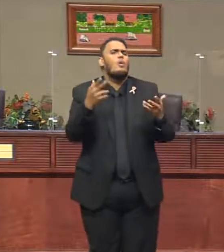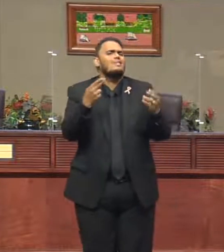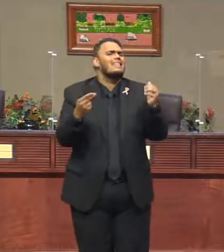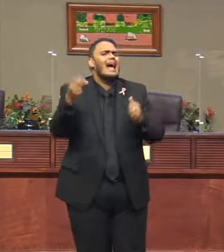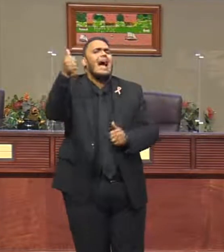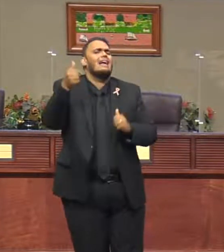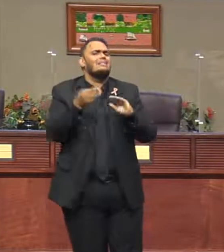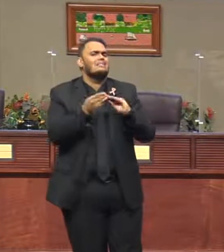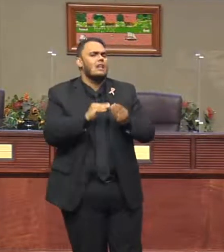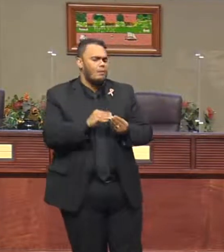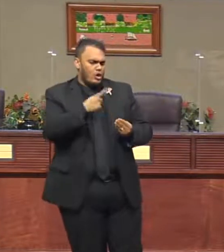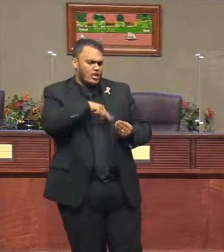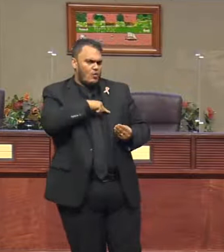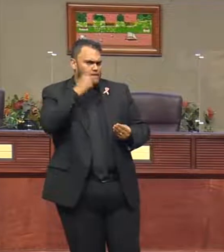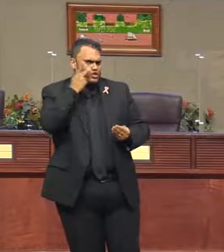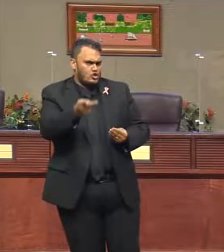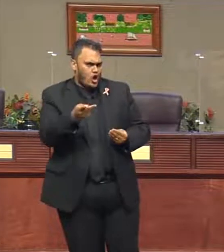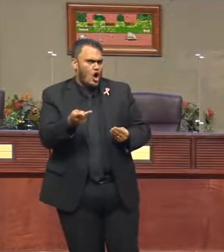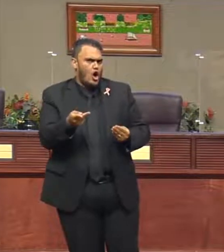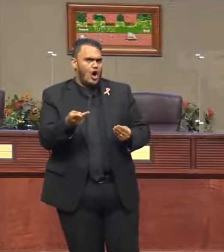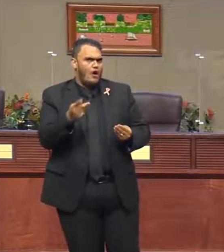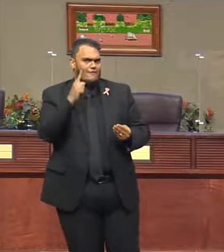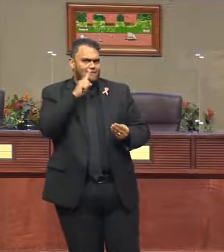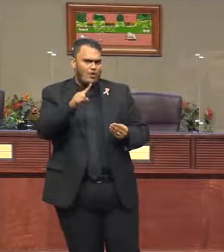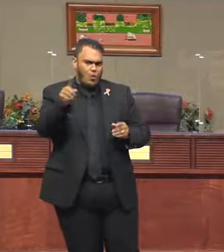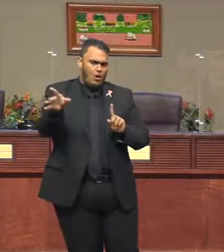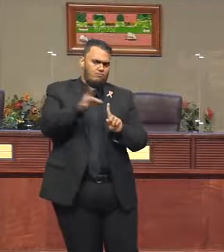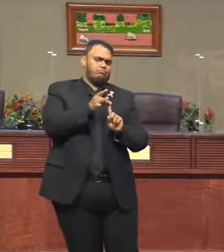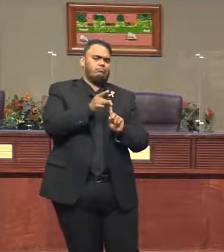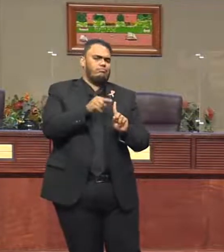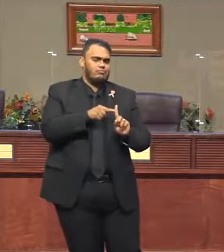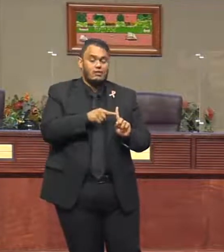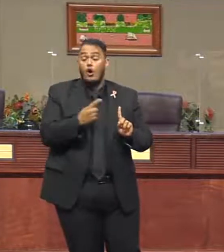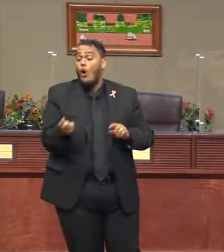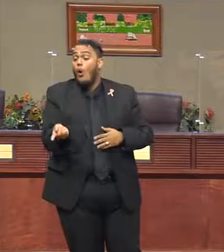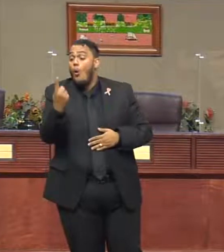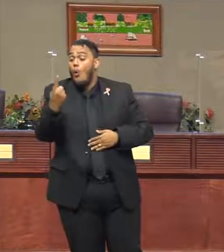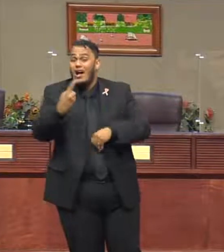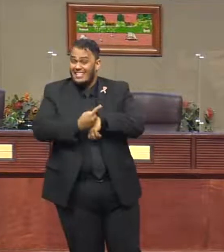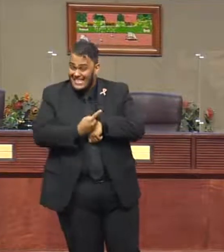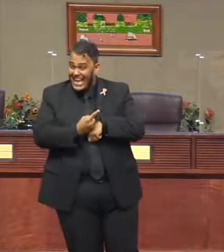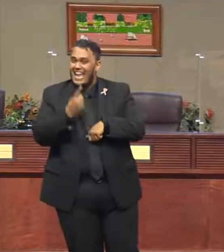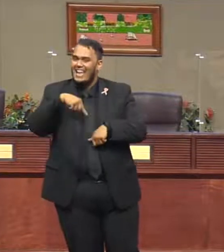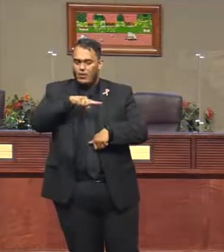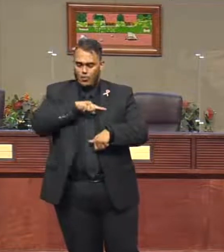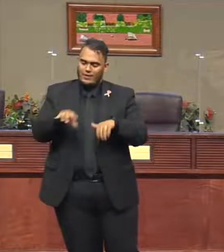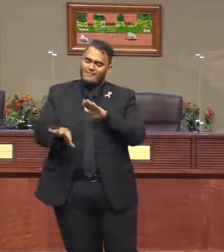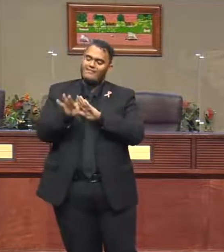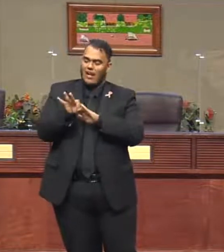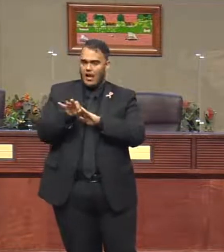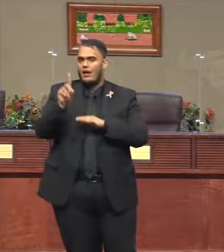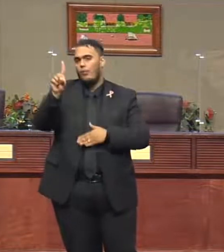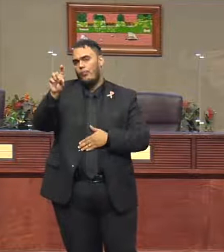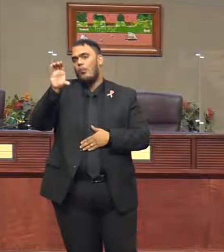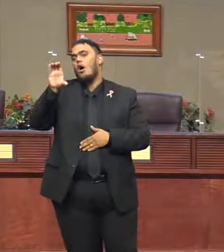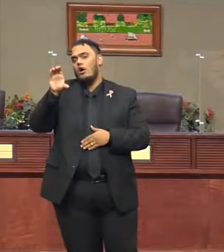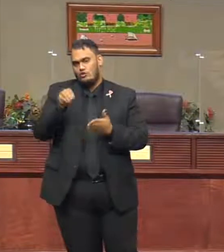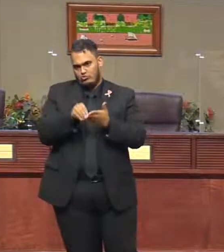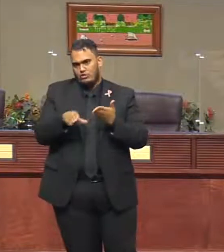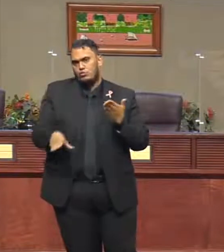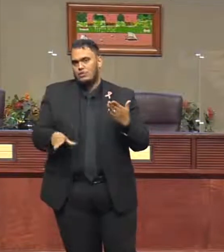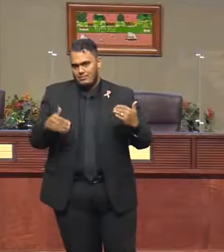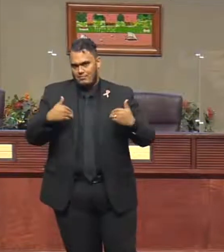our highest? I think our highest single day infection rate was close to 100 cases in a day.